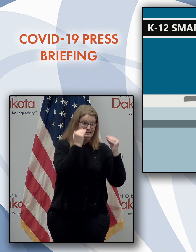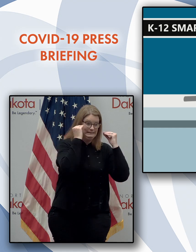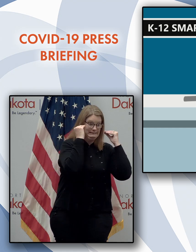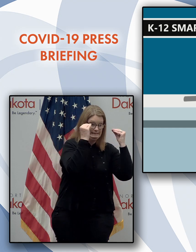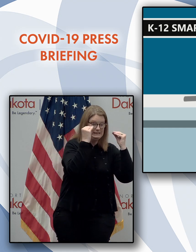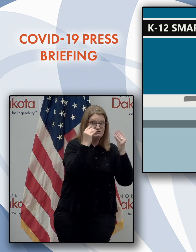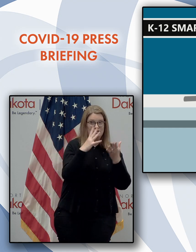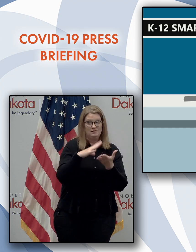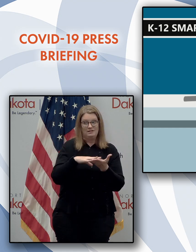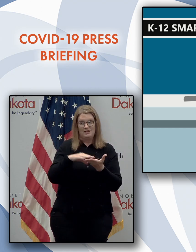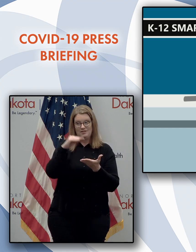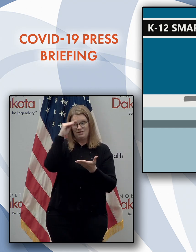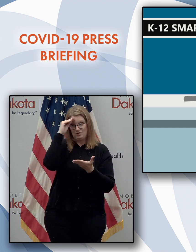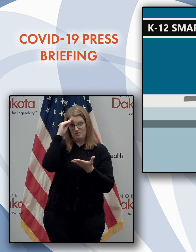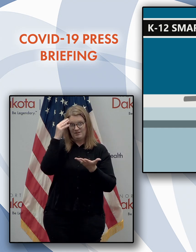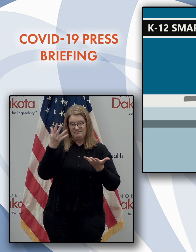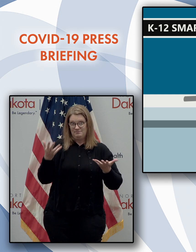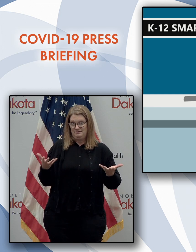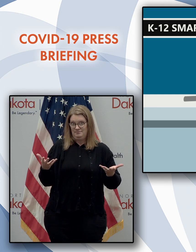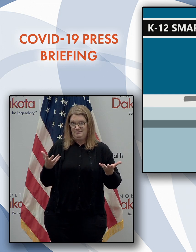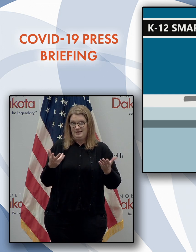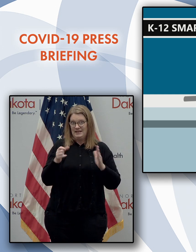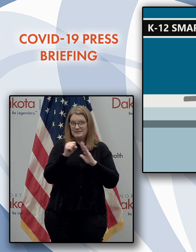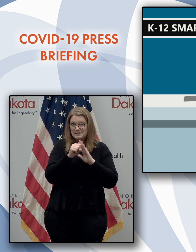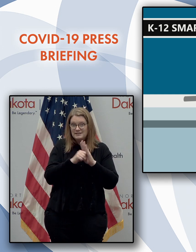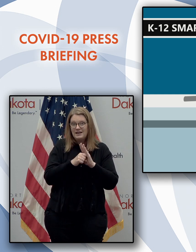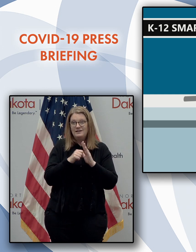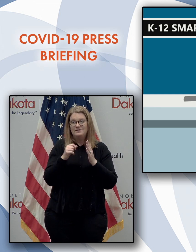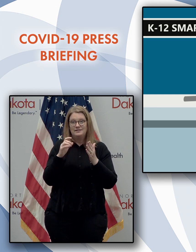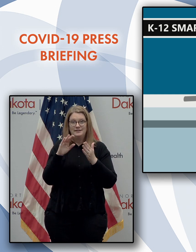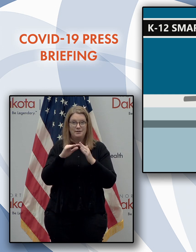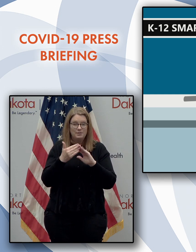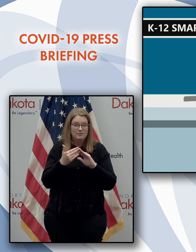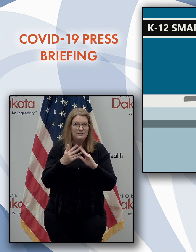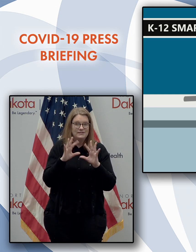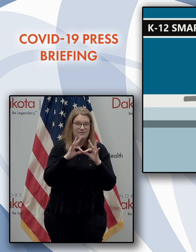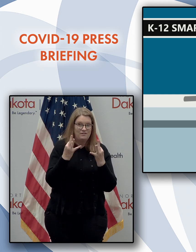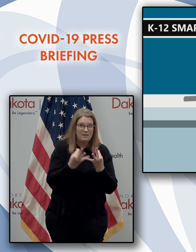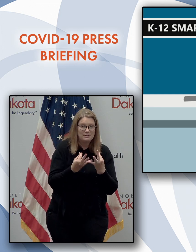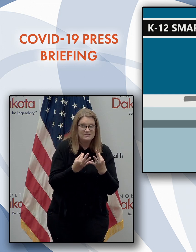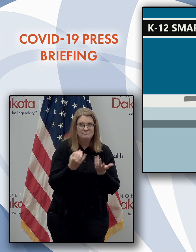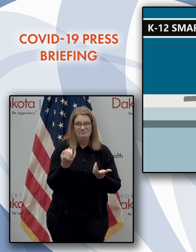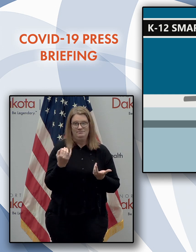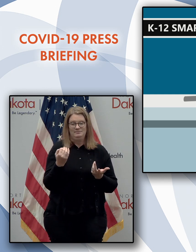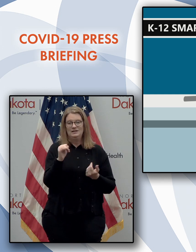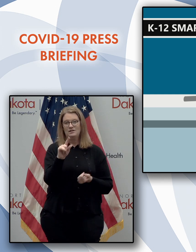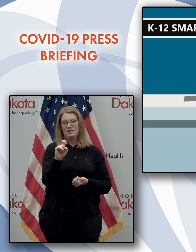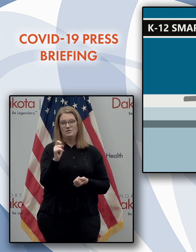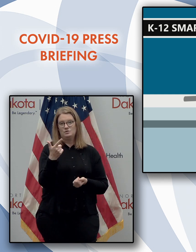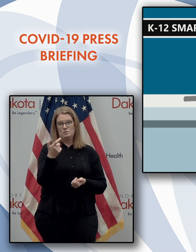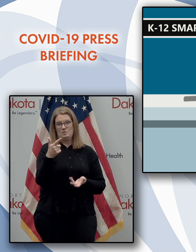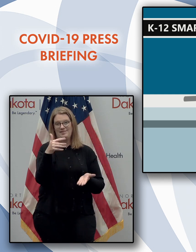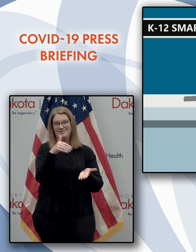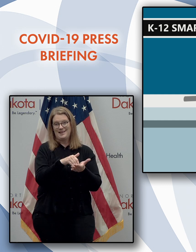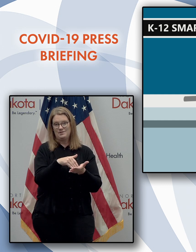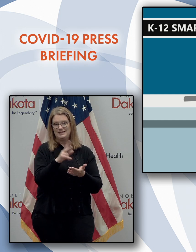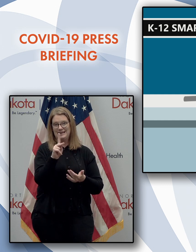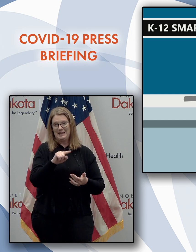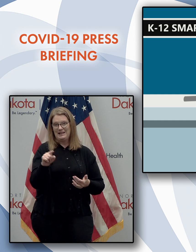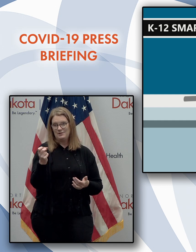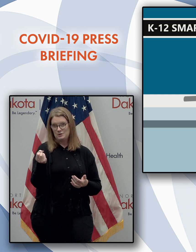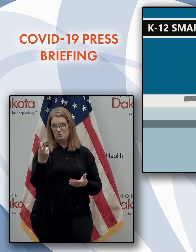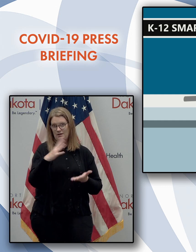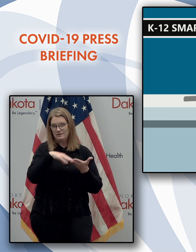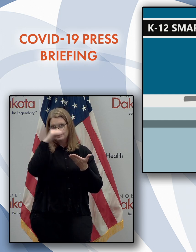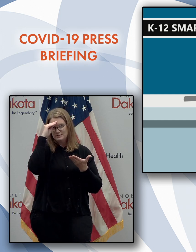We've yet to navigate as a state and communities and families when our 121,000 K-12 students are heading back to